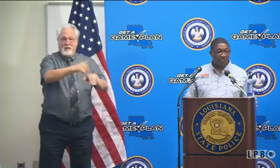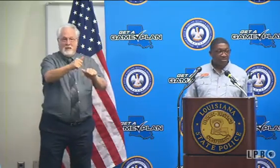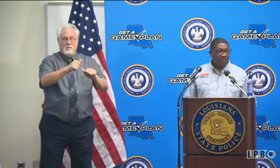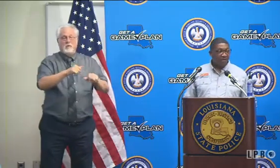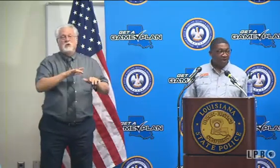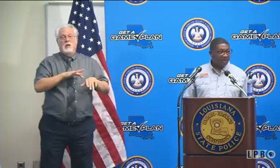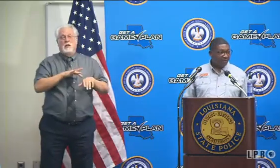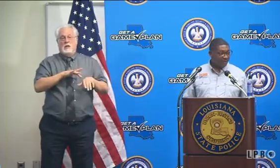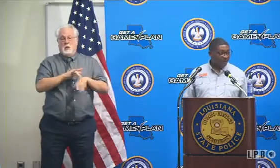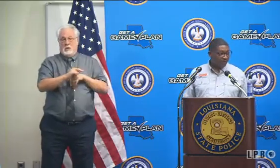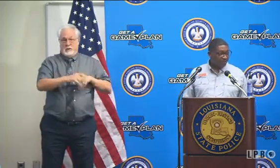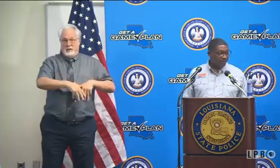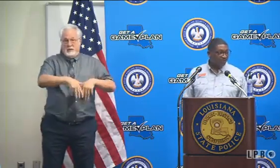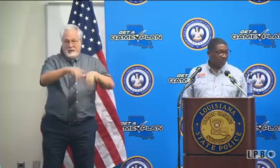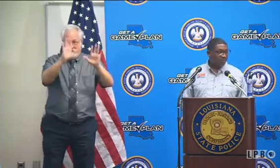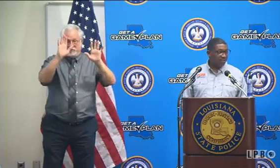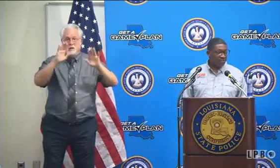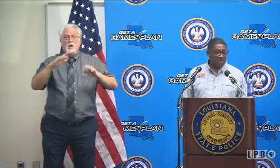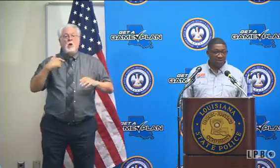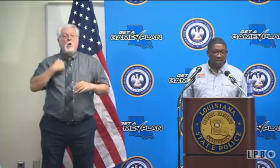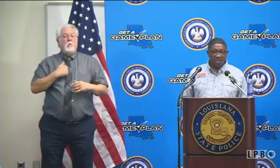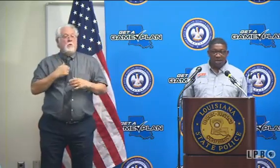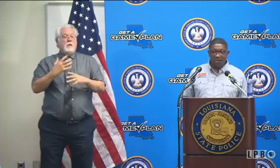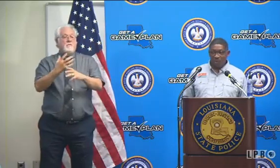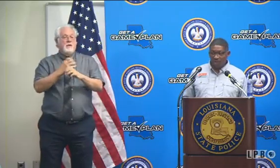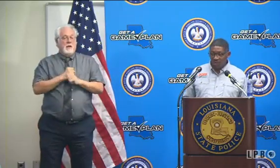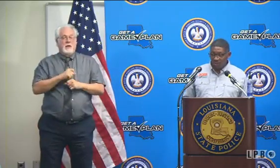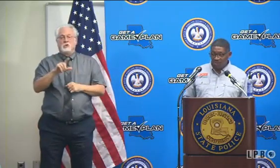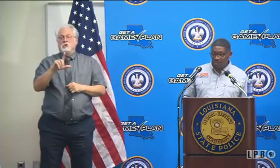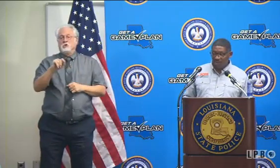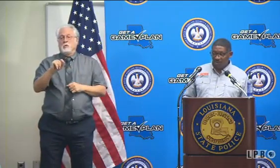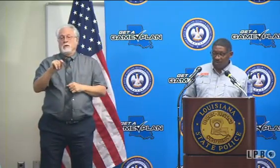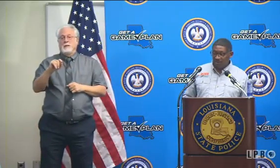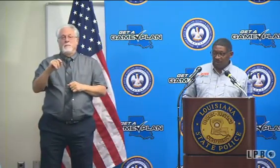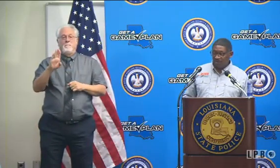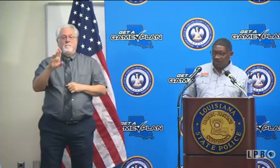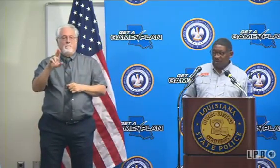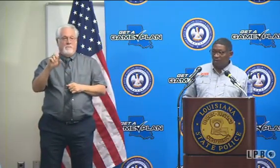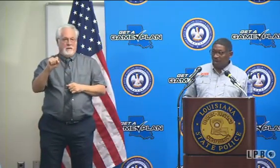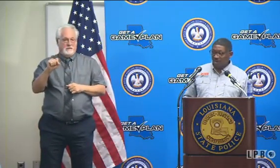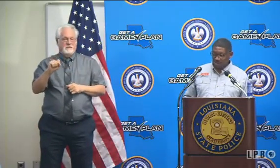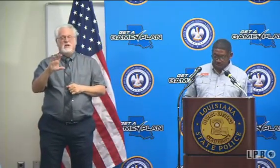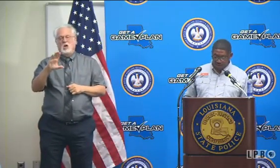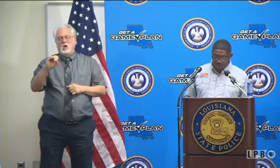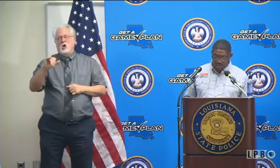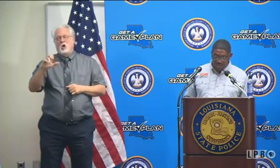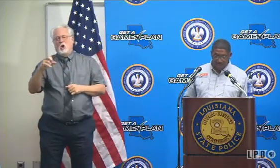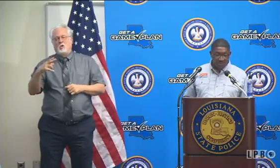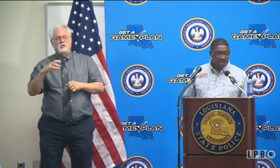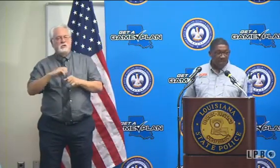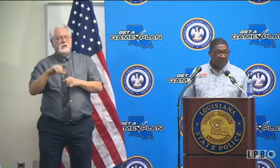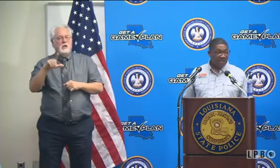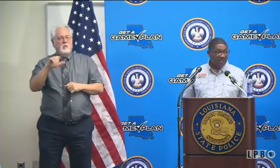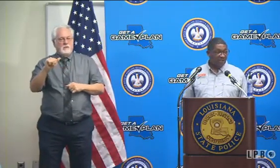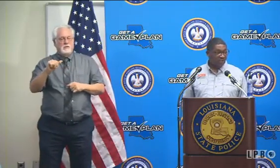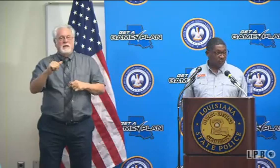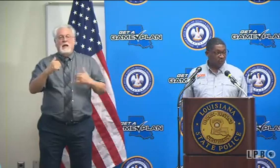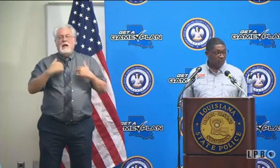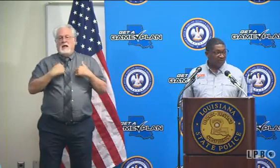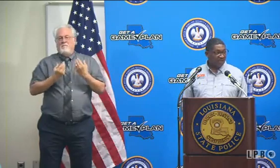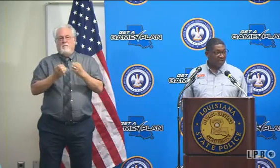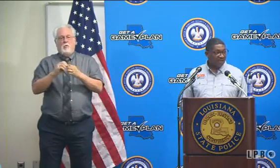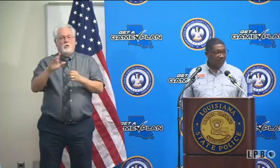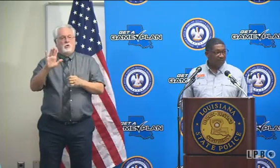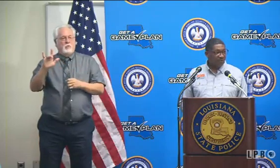possible. Regarding evacuations, we've secured 20 coaches that have been on the ground here in Louisiana. We've got an